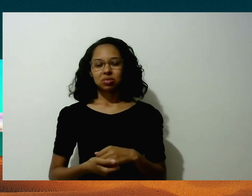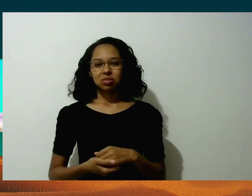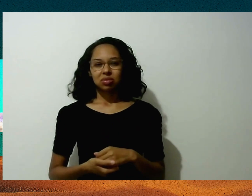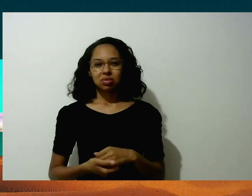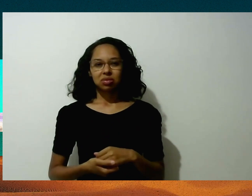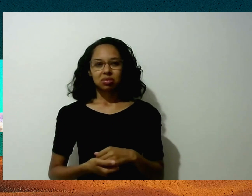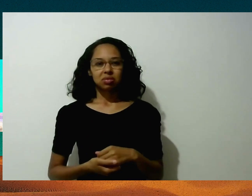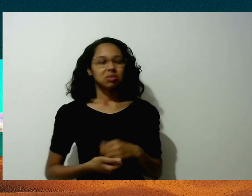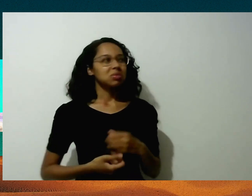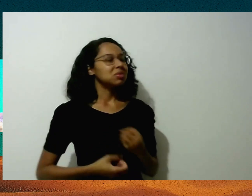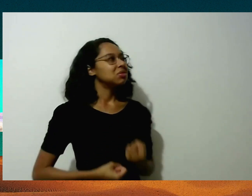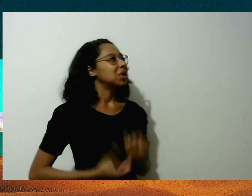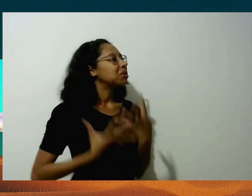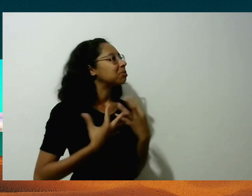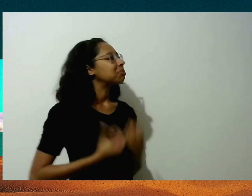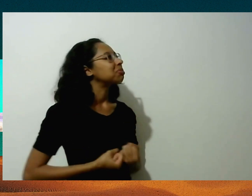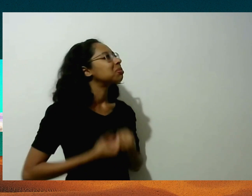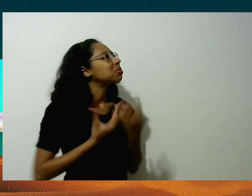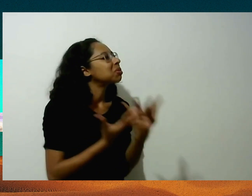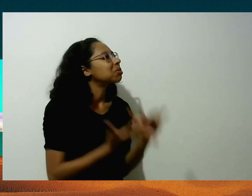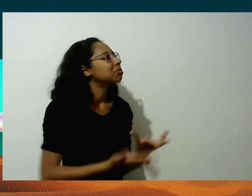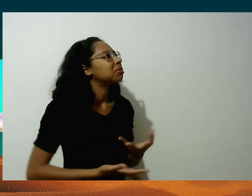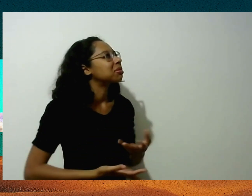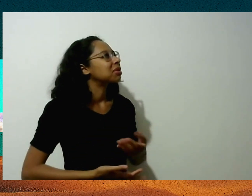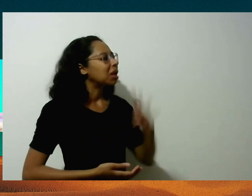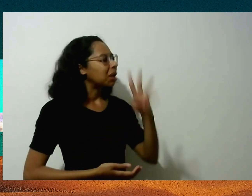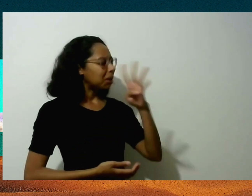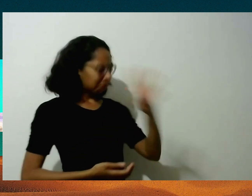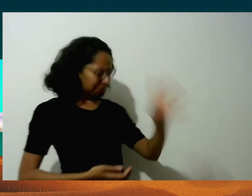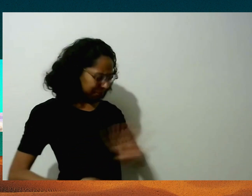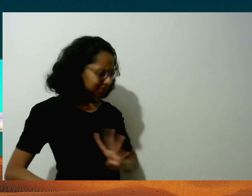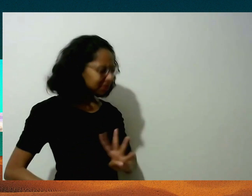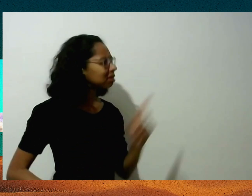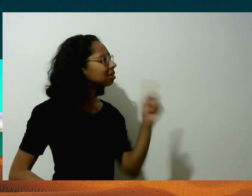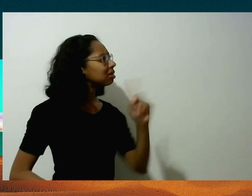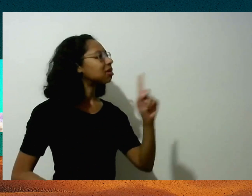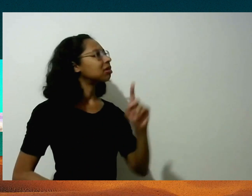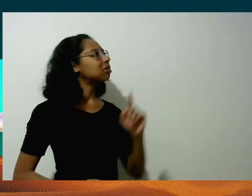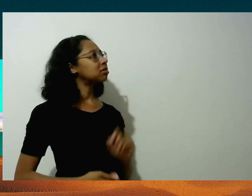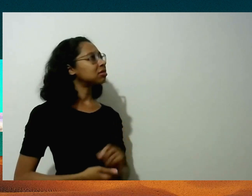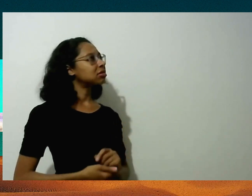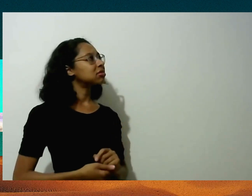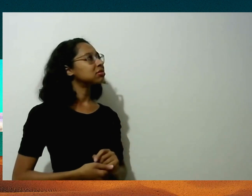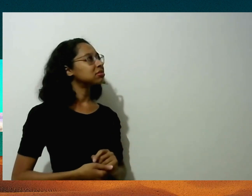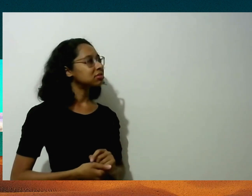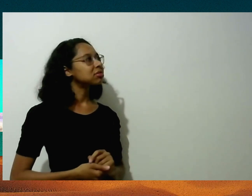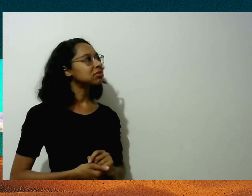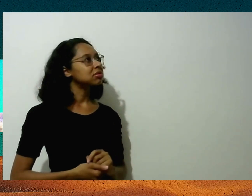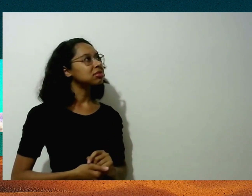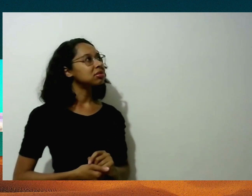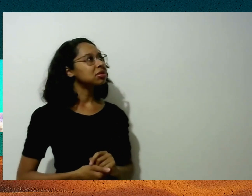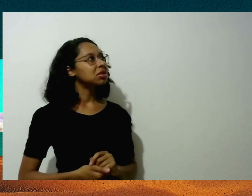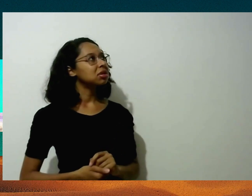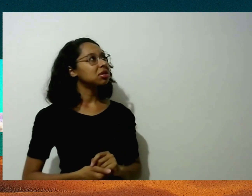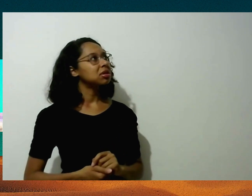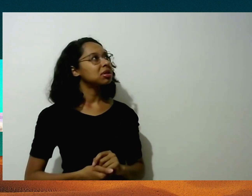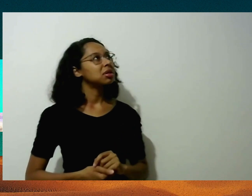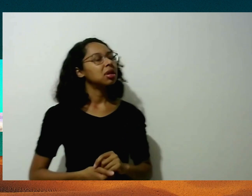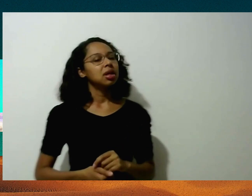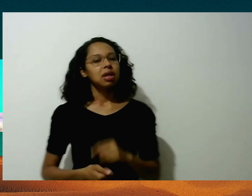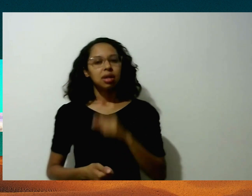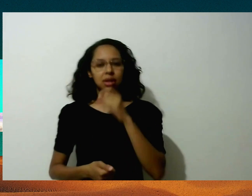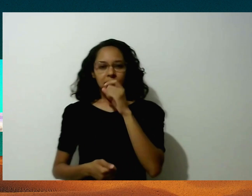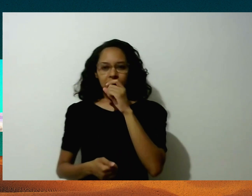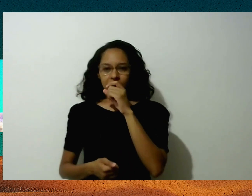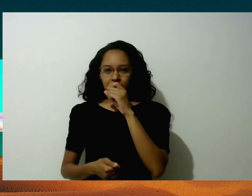me condenes. I will say to God, do not condemn me. Fazem-me saber por que contendes comigo. Show me why you contend with